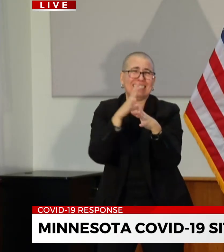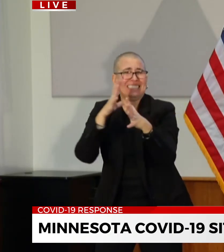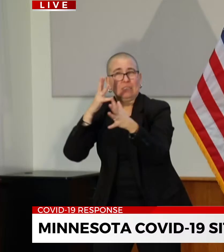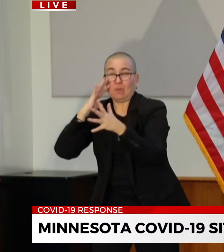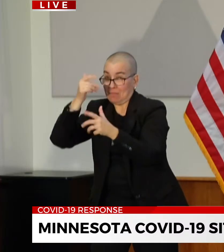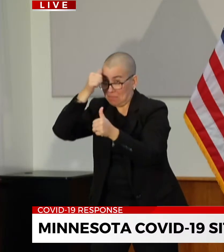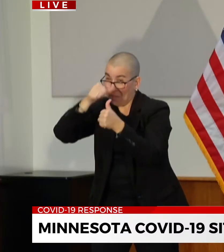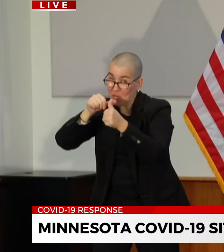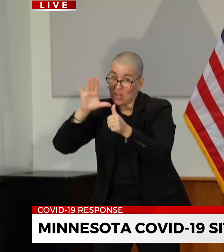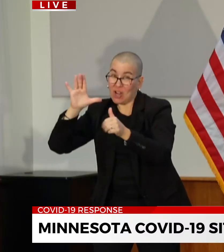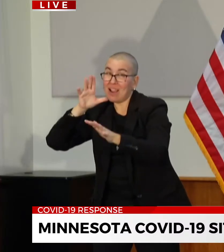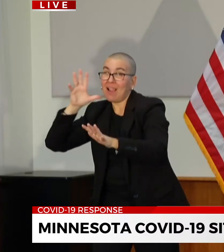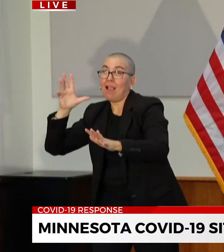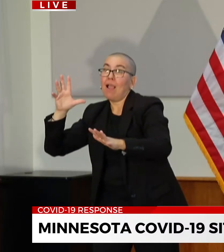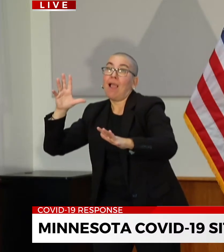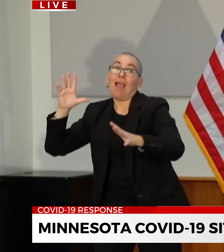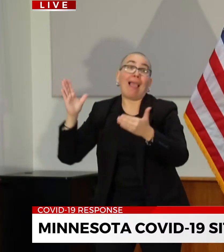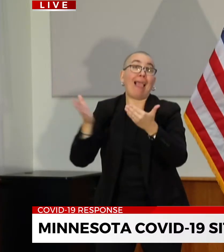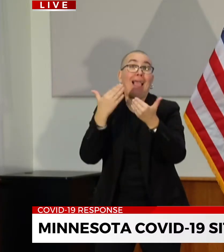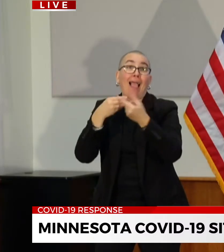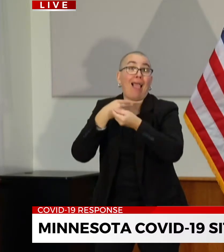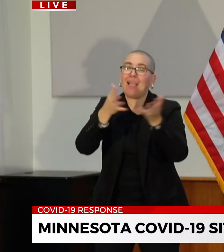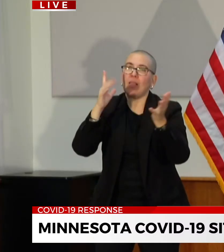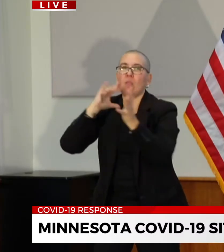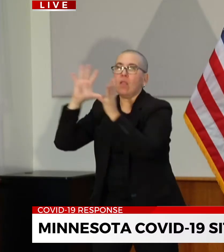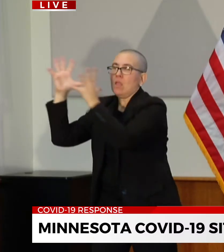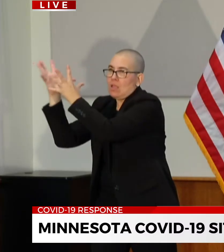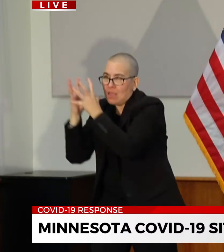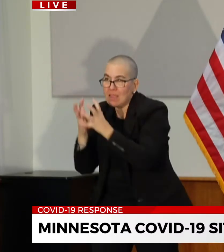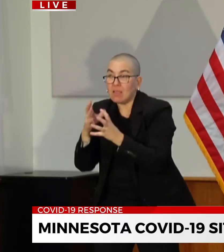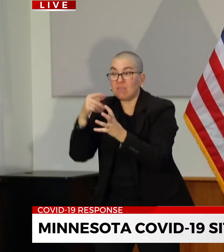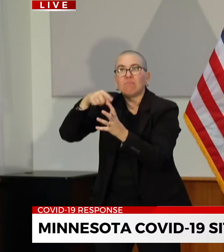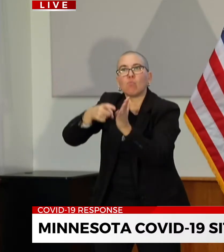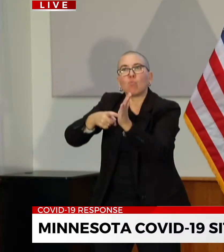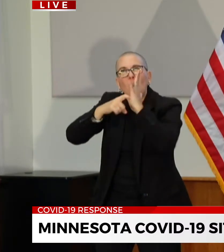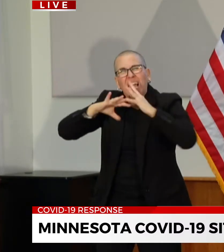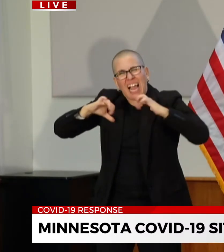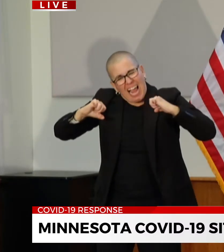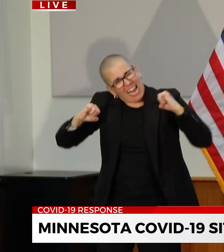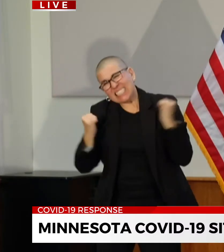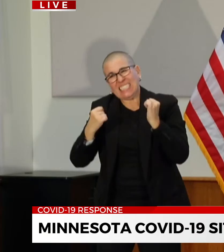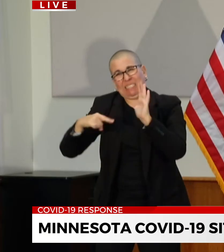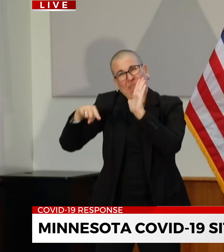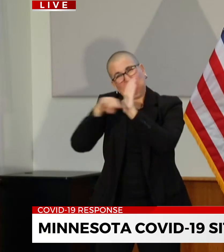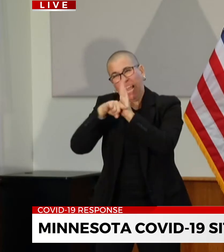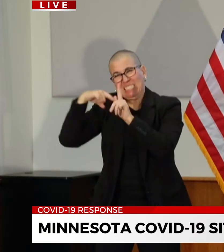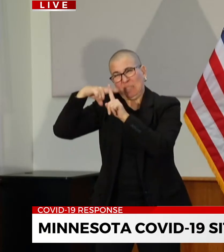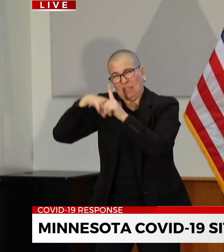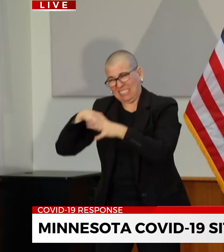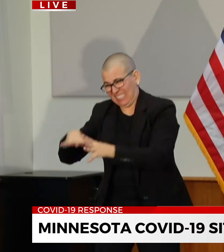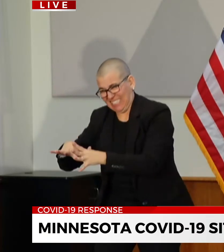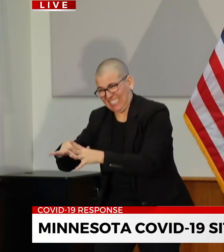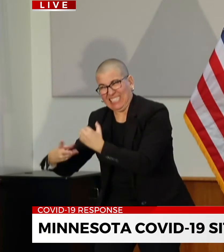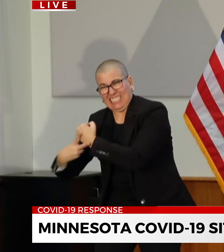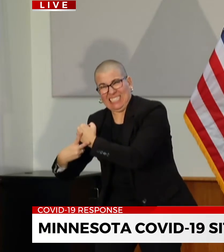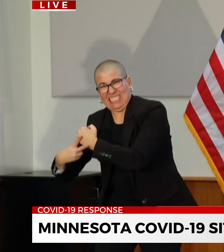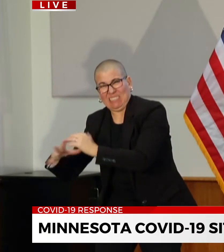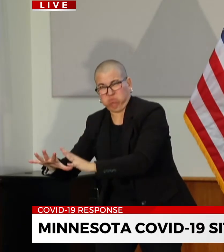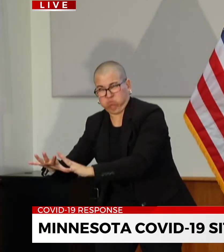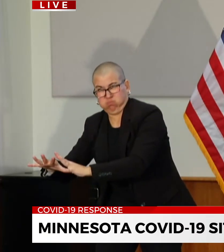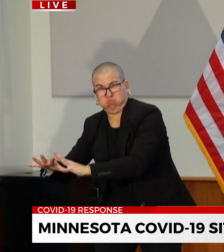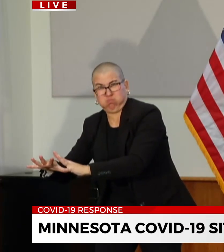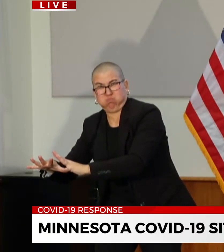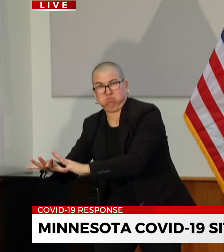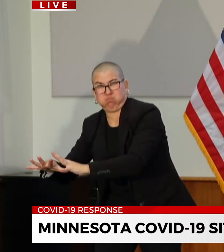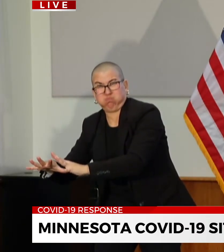storage, and the private sector that's going to get a lot of these, where folks will just go into their CVS. And again, as I said, we've updated